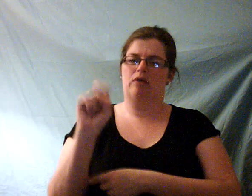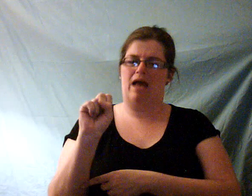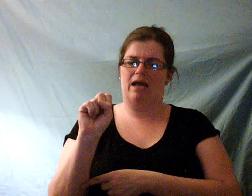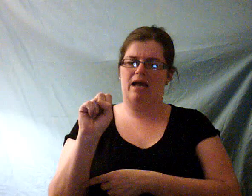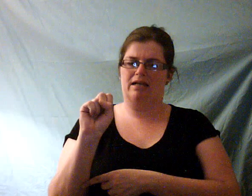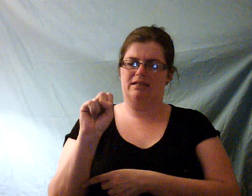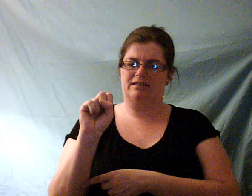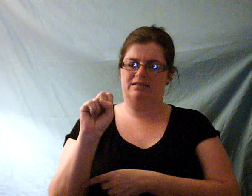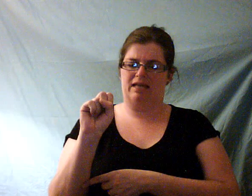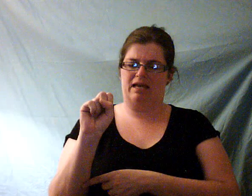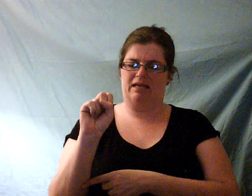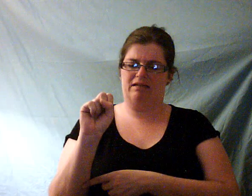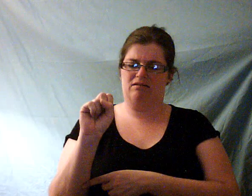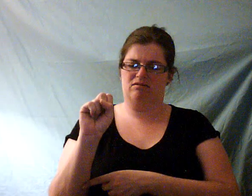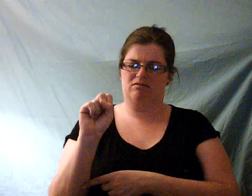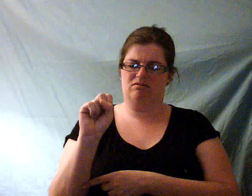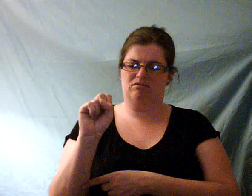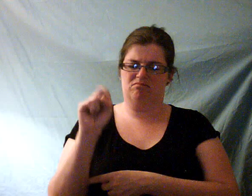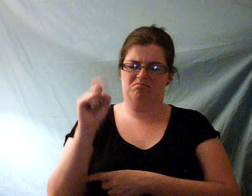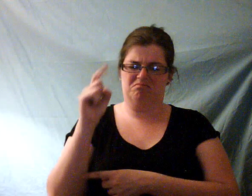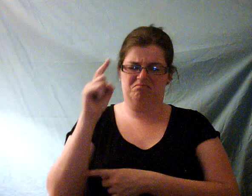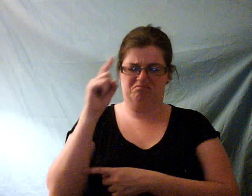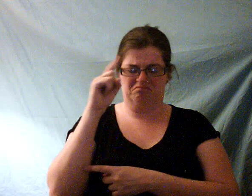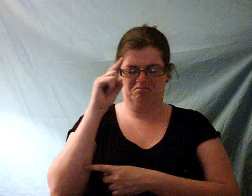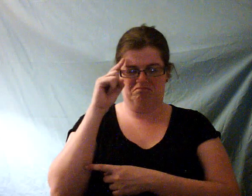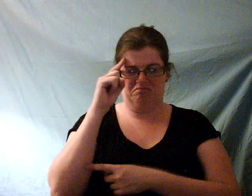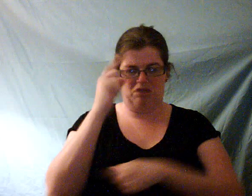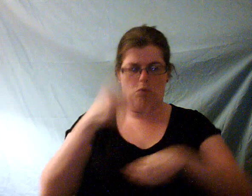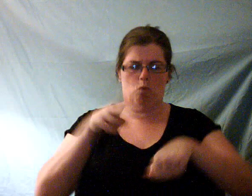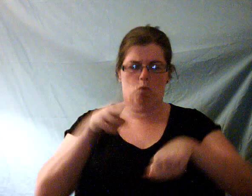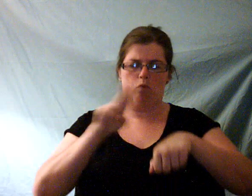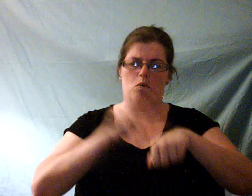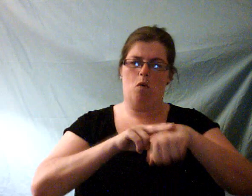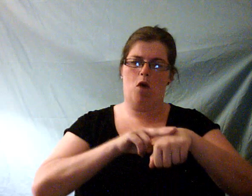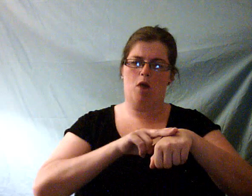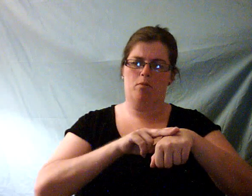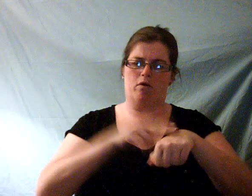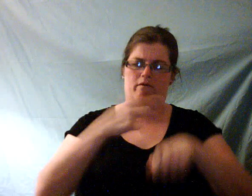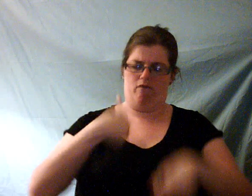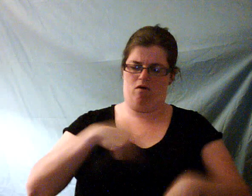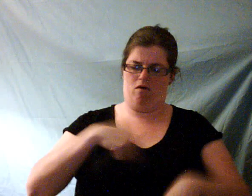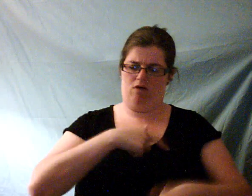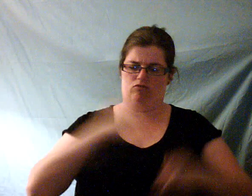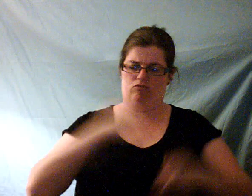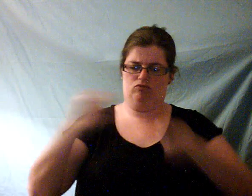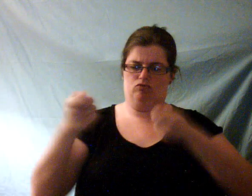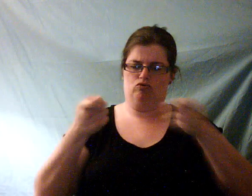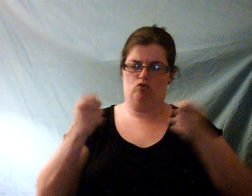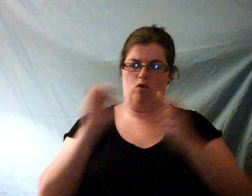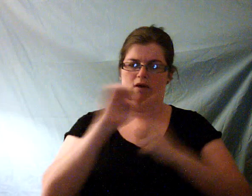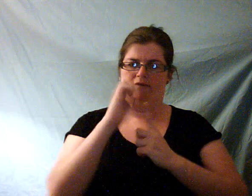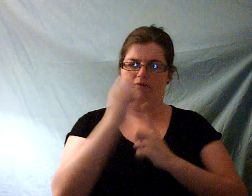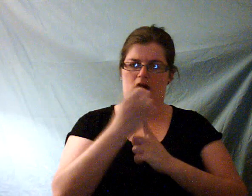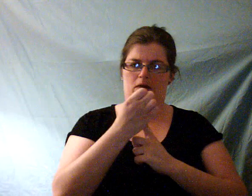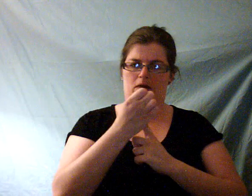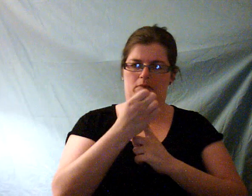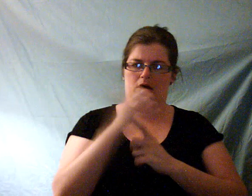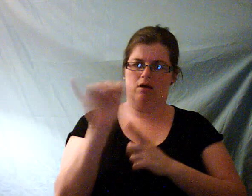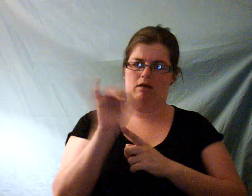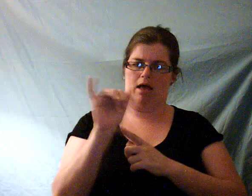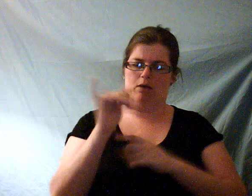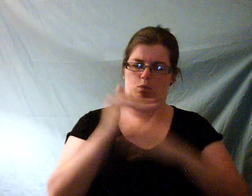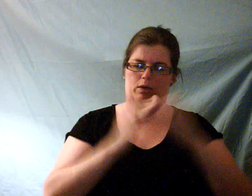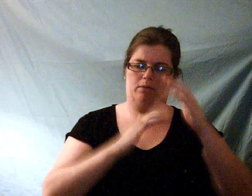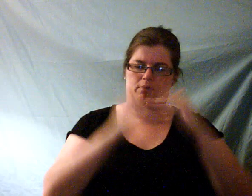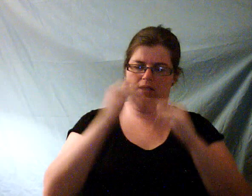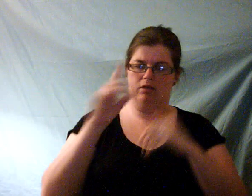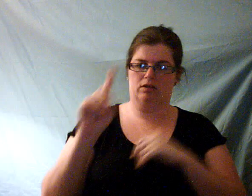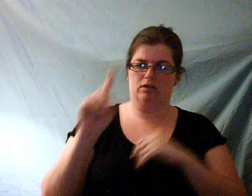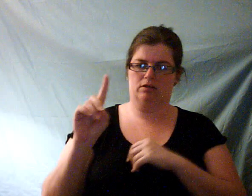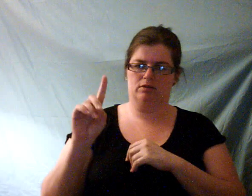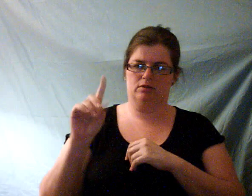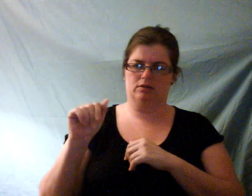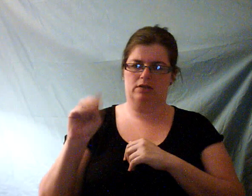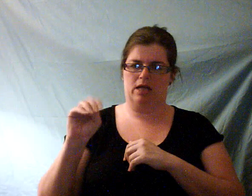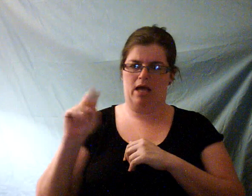be normal for us to control our environment. We do things like build dams, we build highways, we